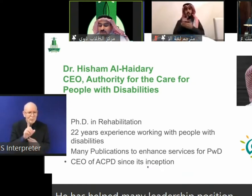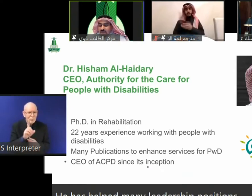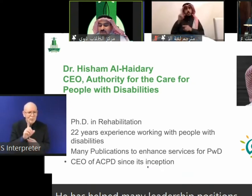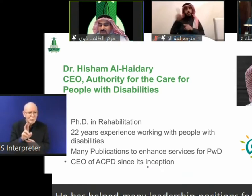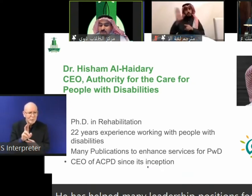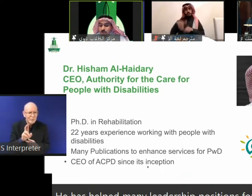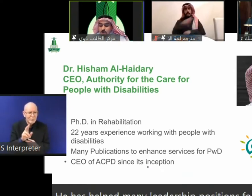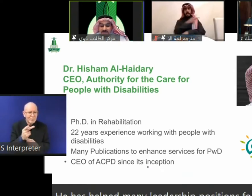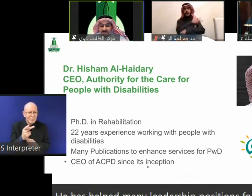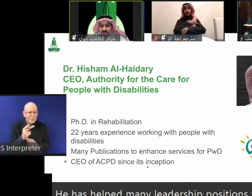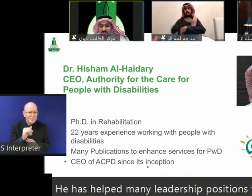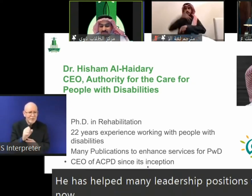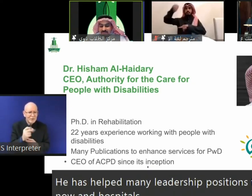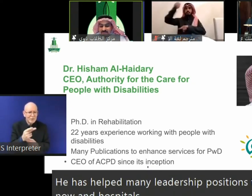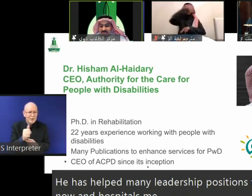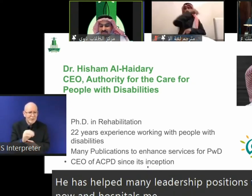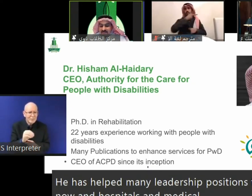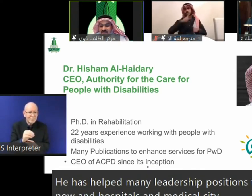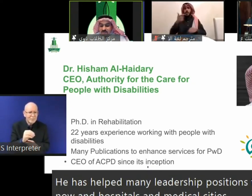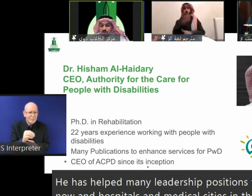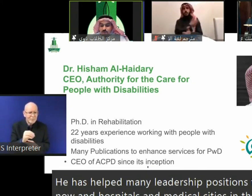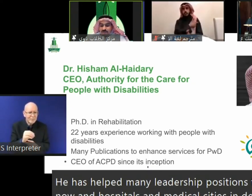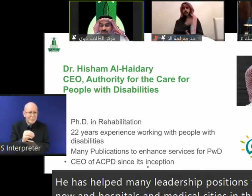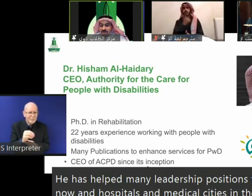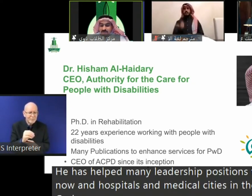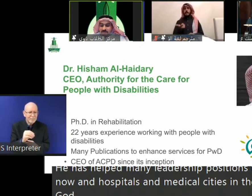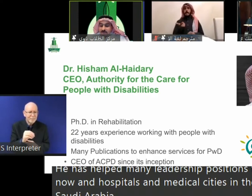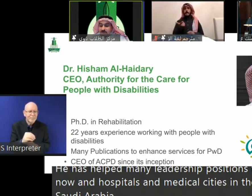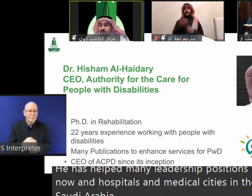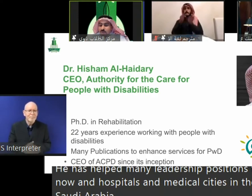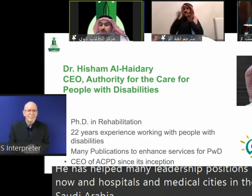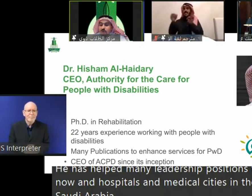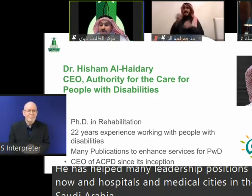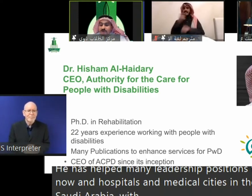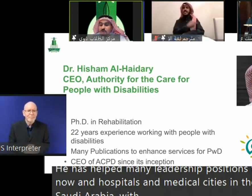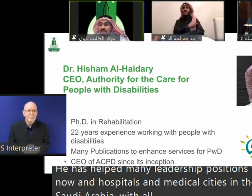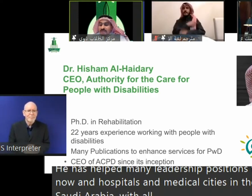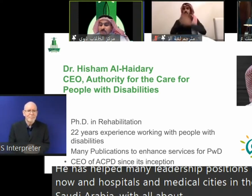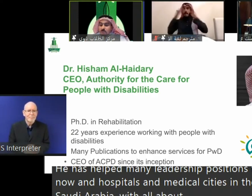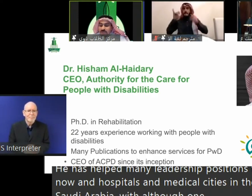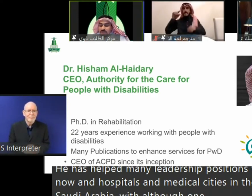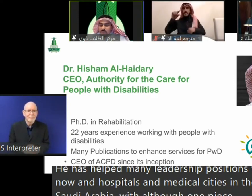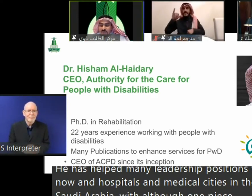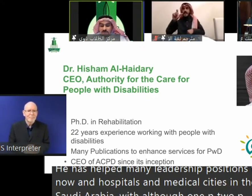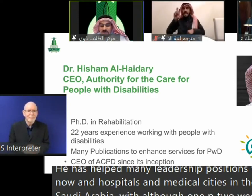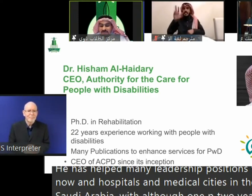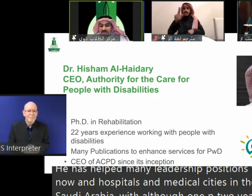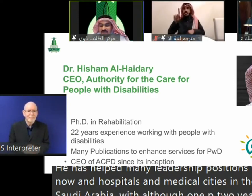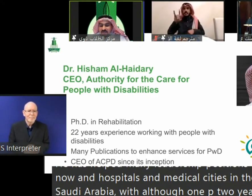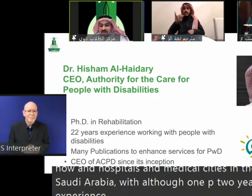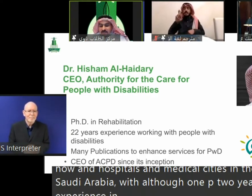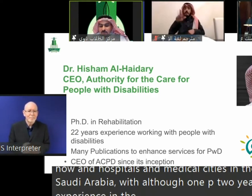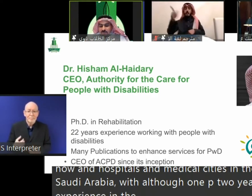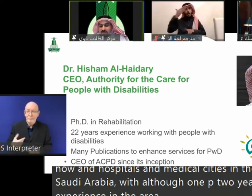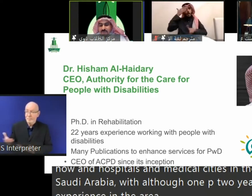for renowned hospitals and medical cities in the Kingdom of Saudi Arabia, with over 22 years of experience in